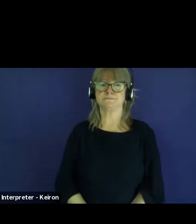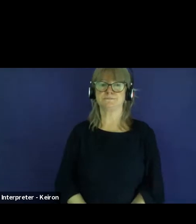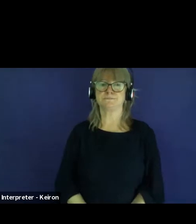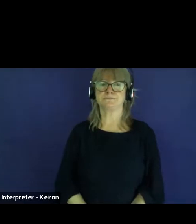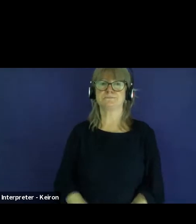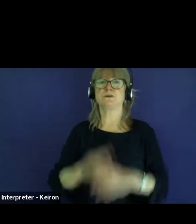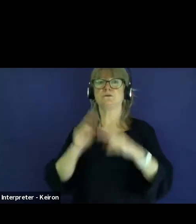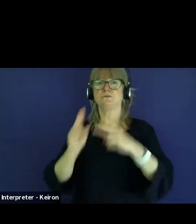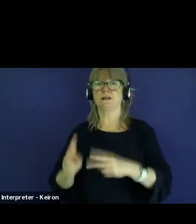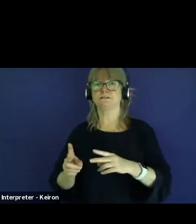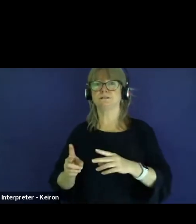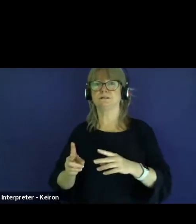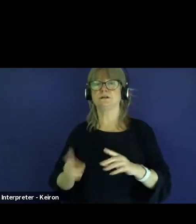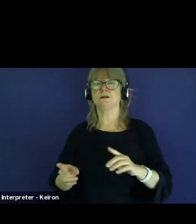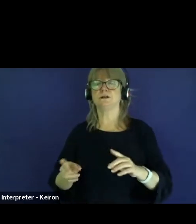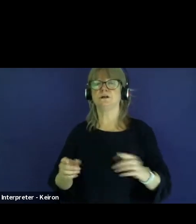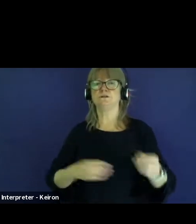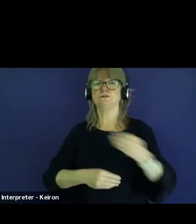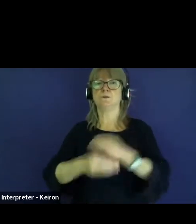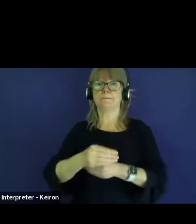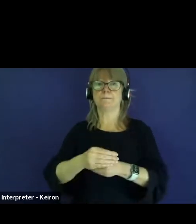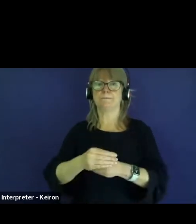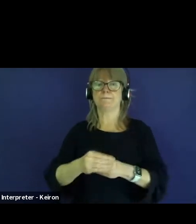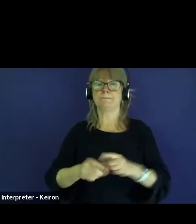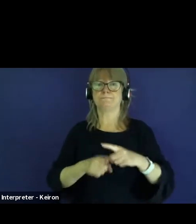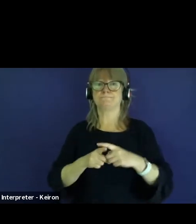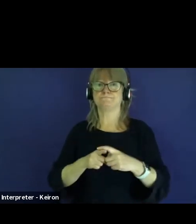And relax. Let's swap to the other leg. Let's stretch him out too.